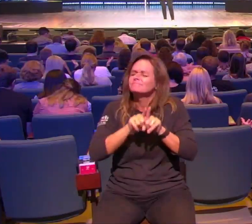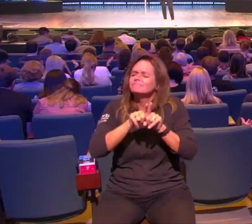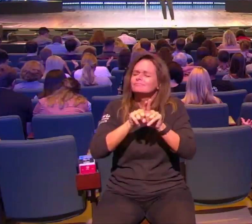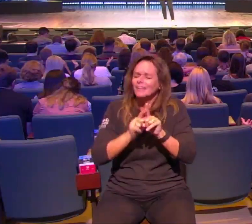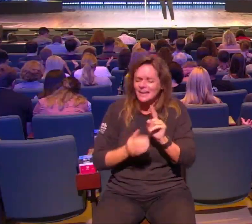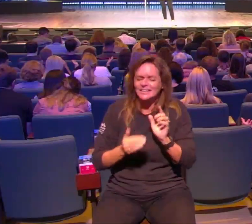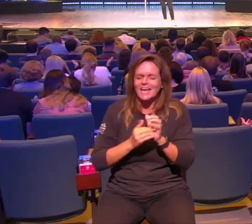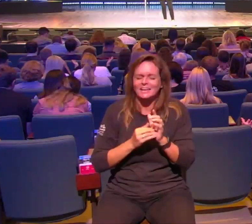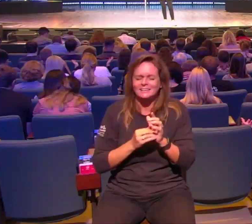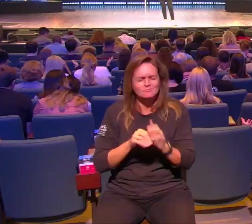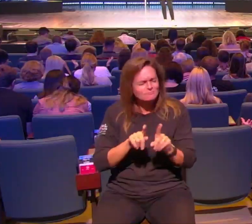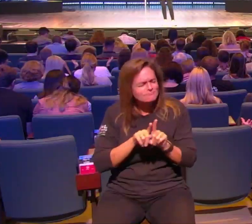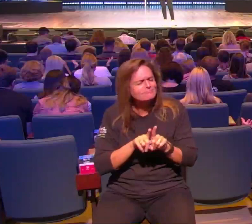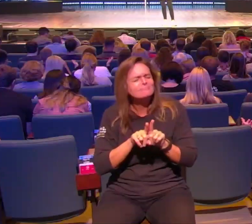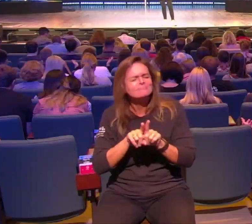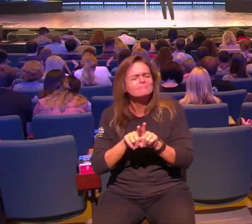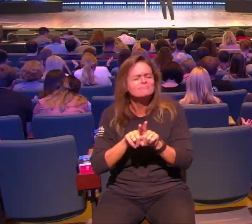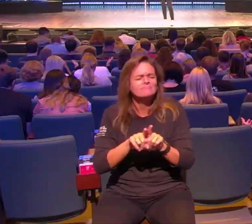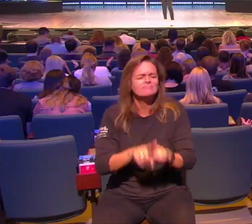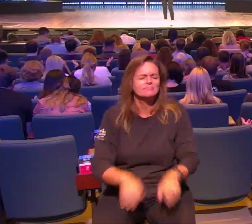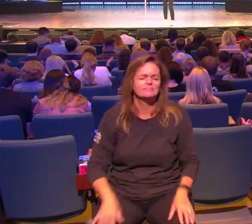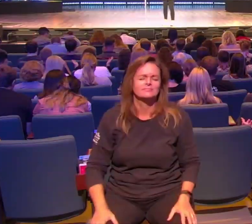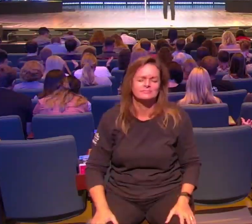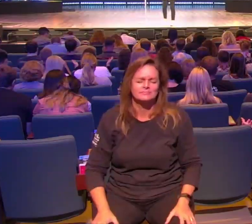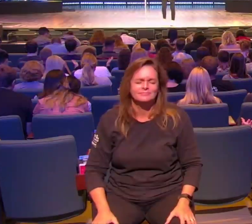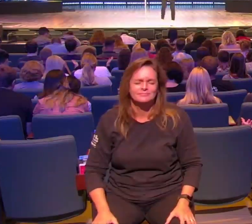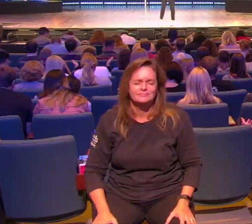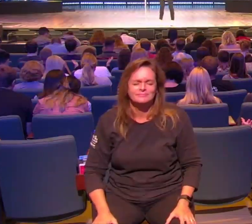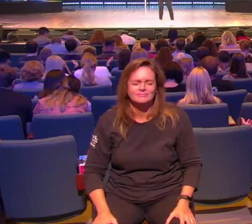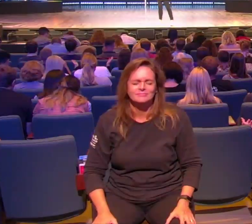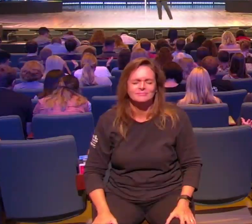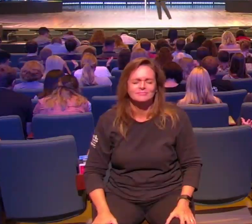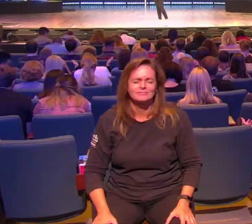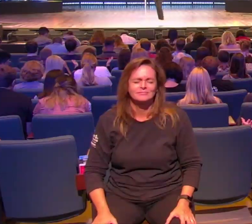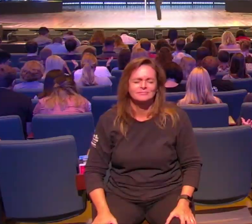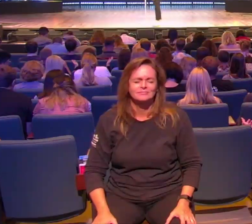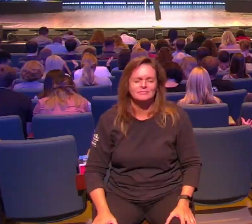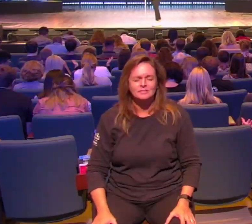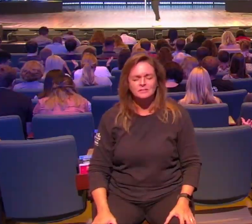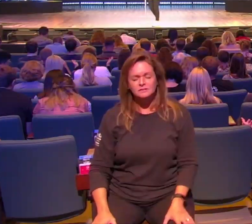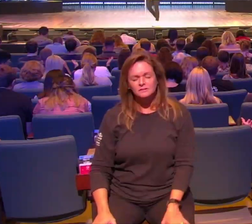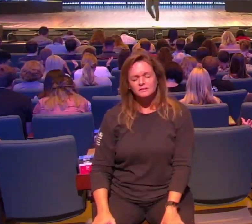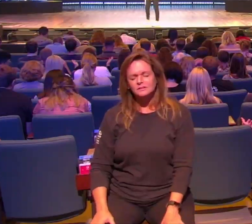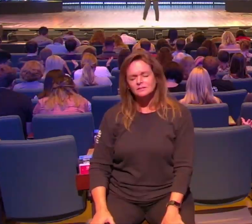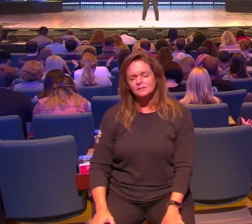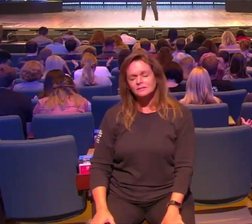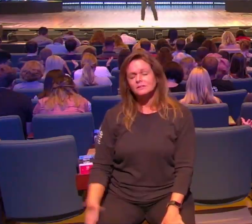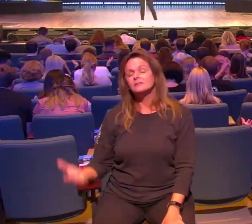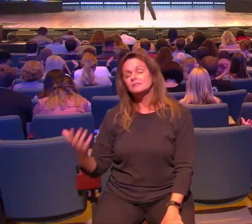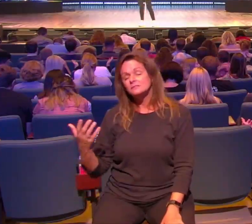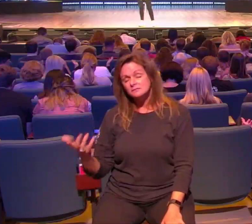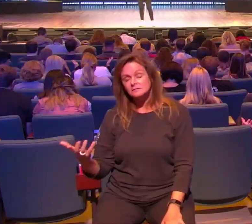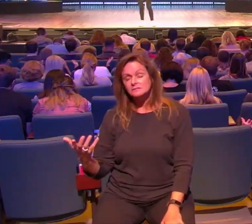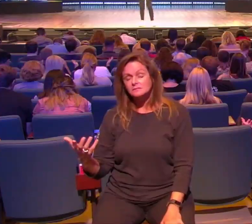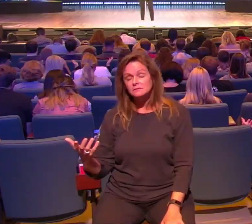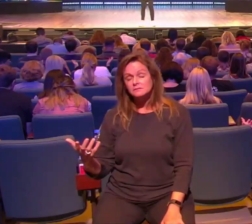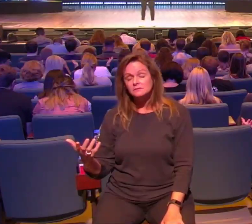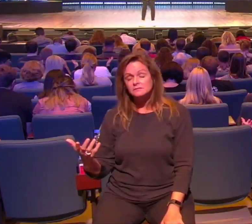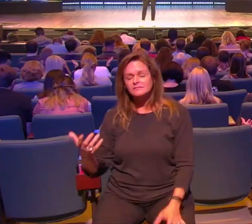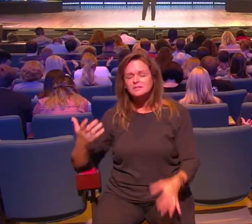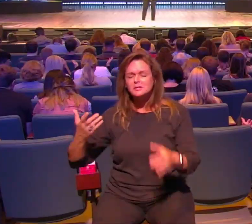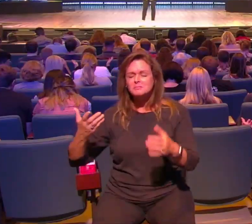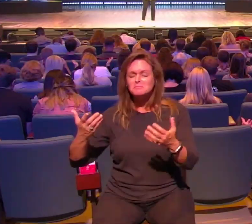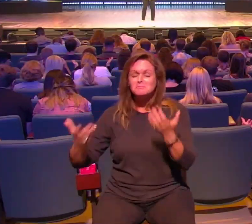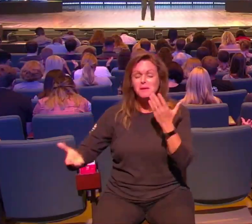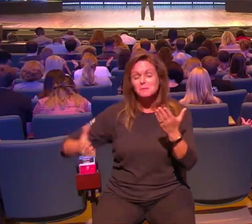that God has for me. If you have never made that decision before, maybe you've made that before and you want to recommit your life, would